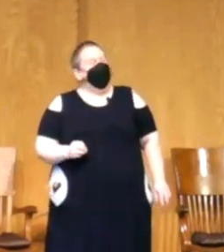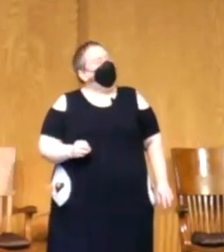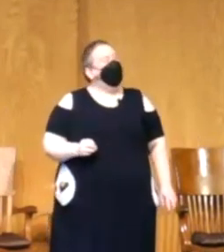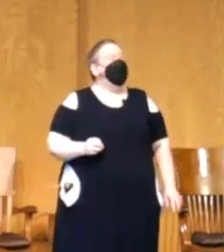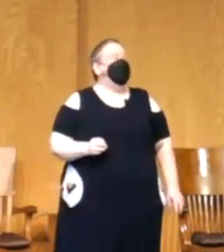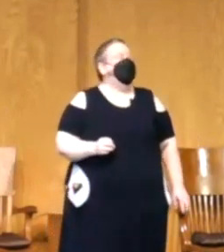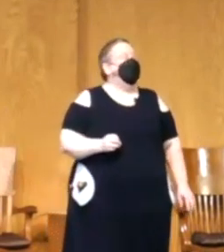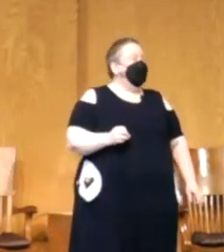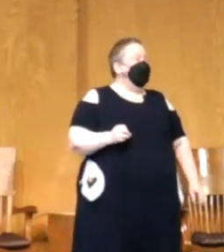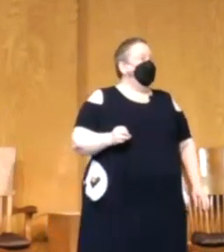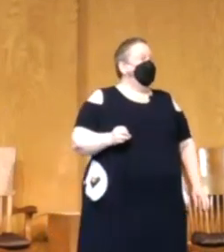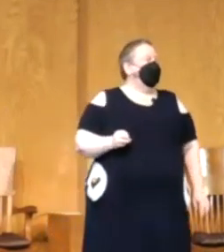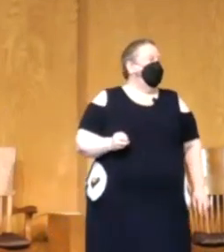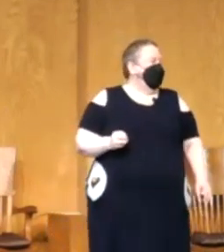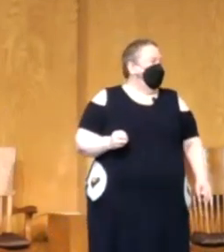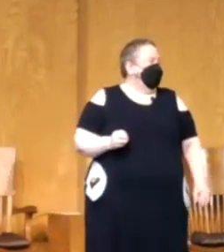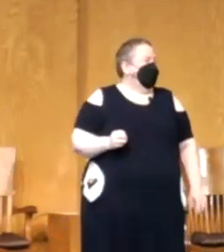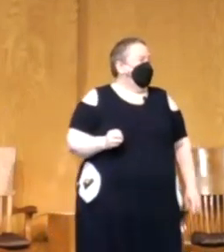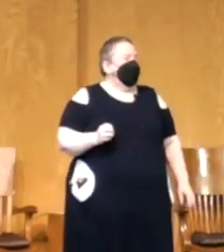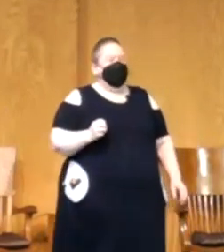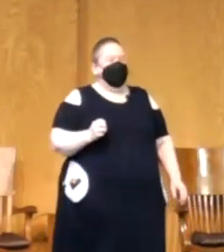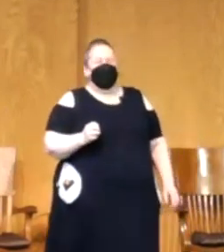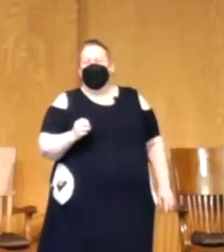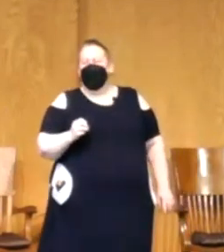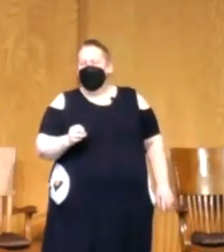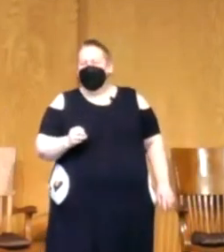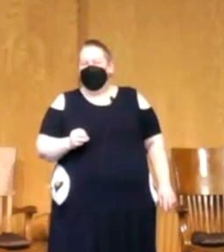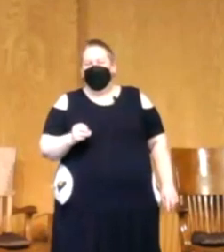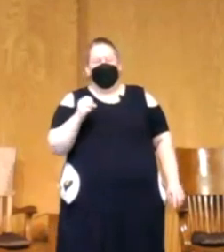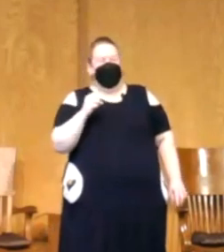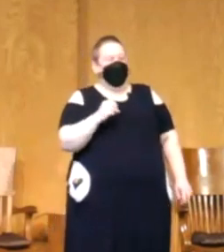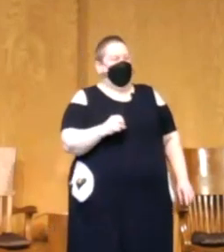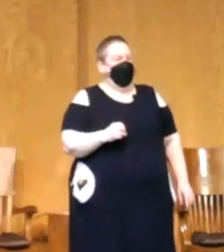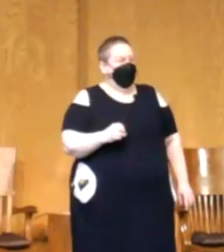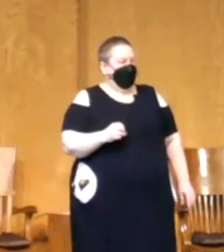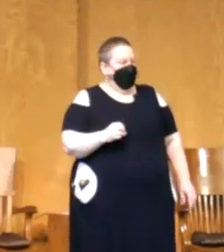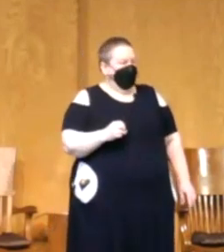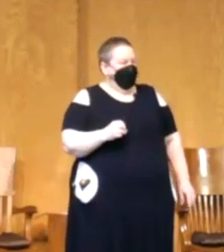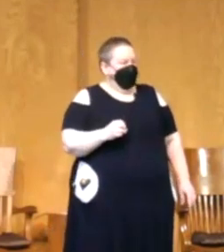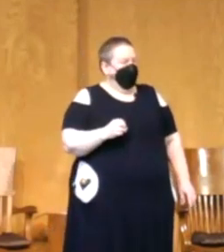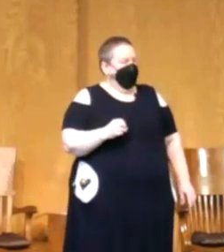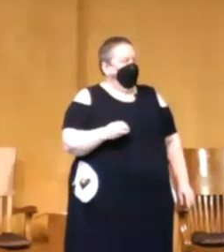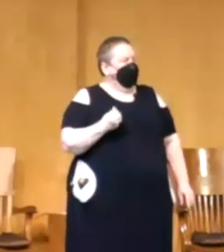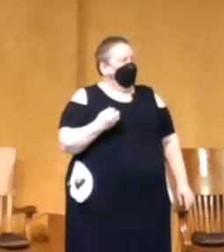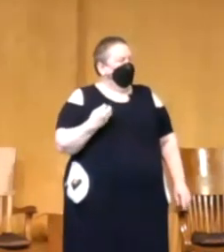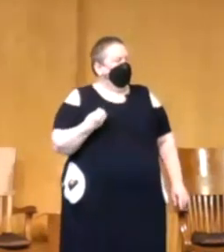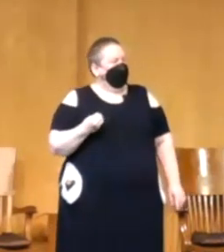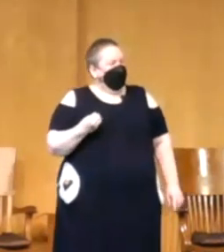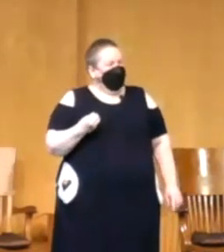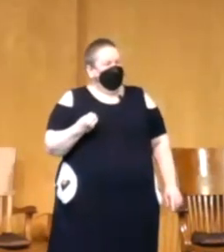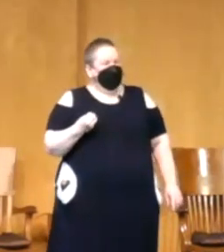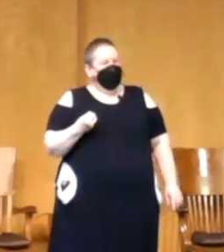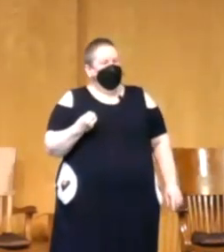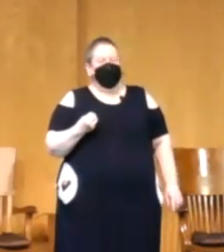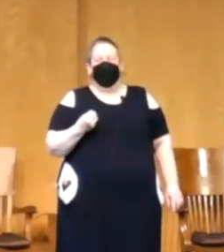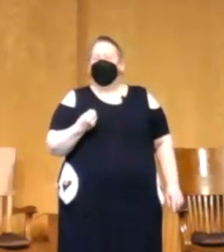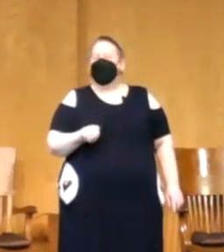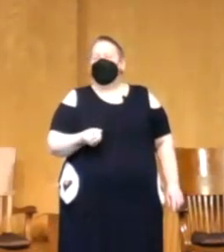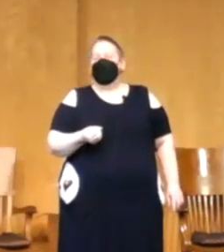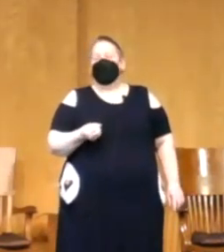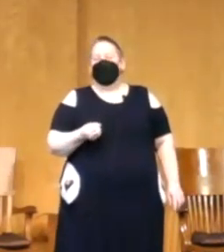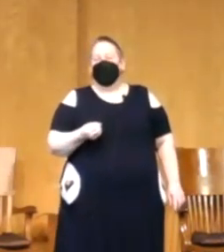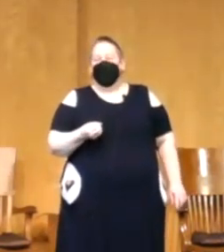We are a people who knows that life tastes better when we are together in